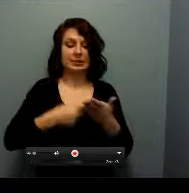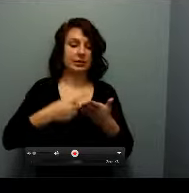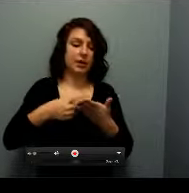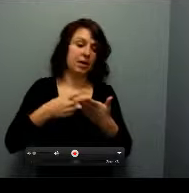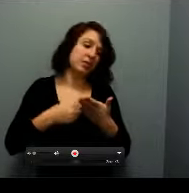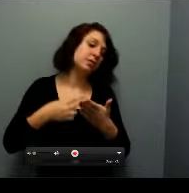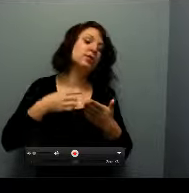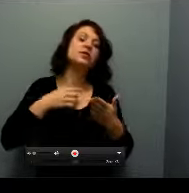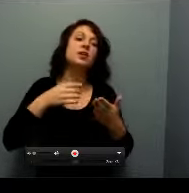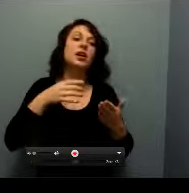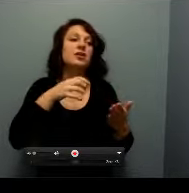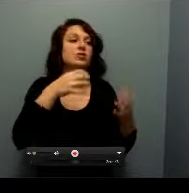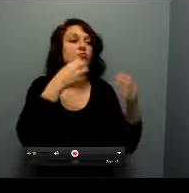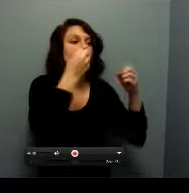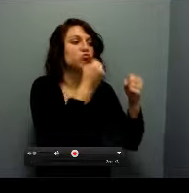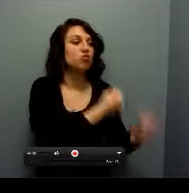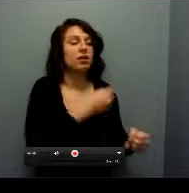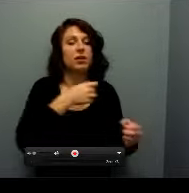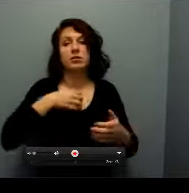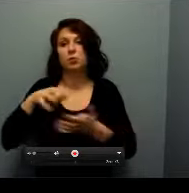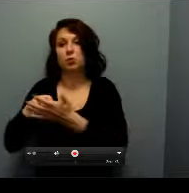can have opportunities to improve.